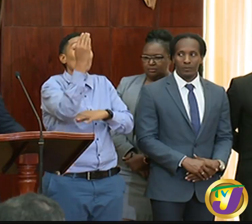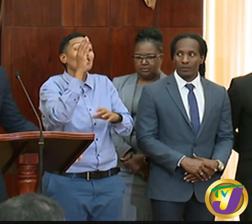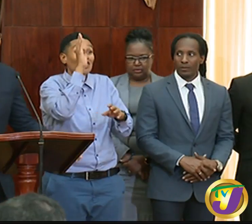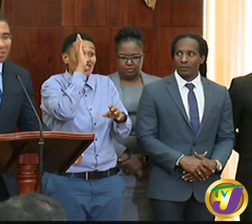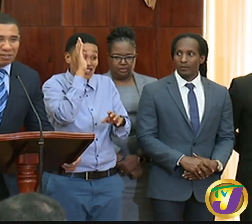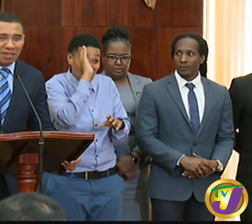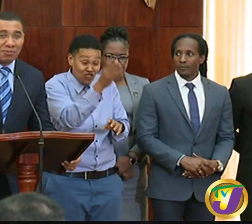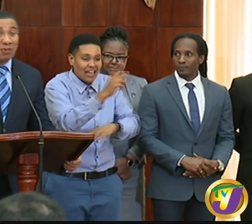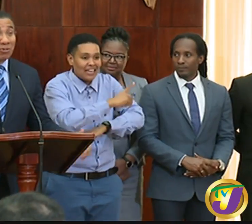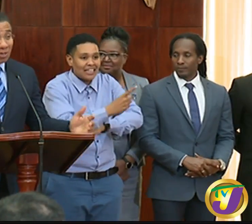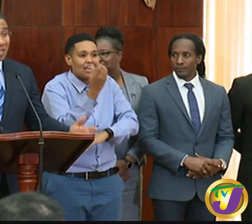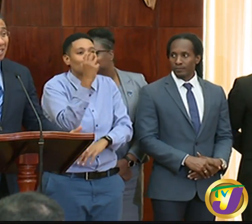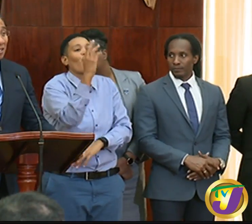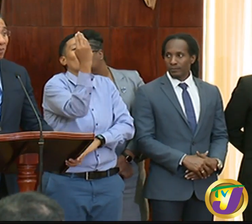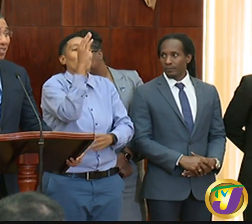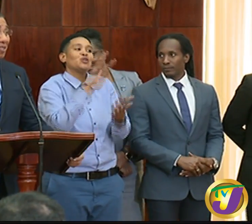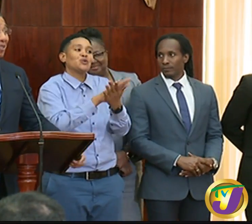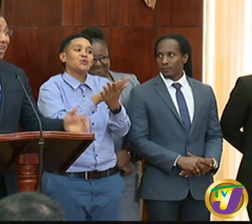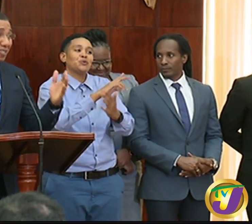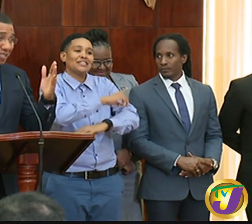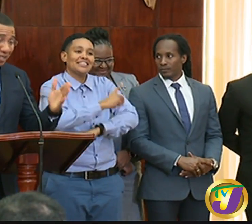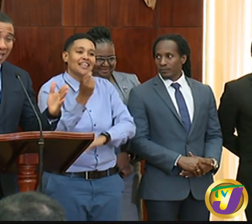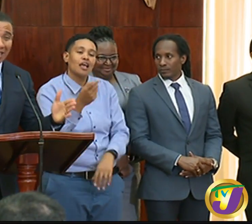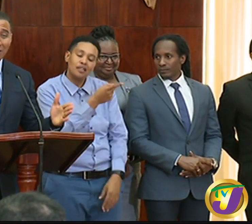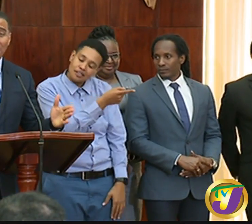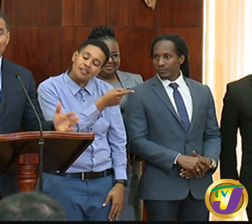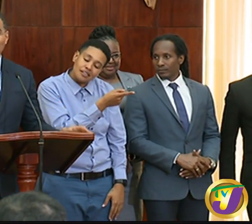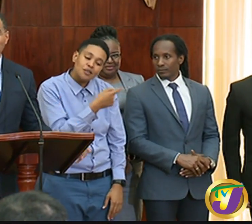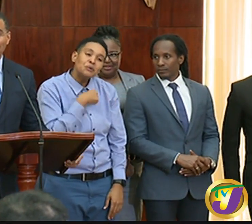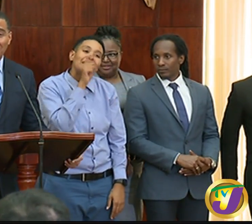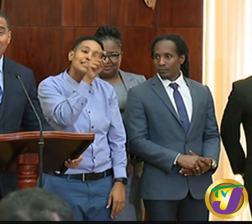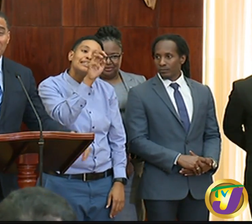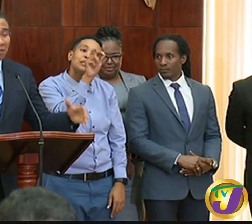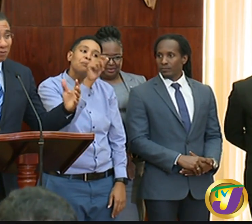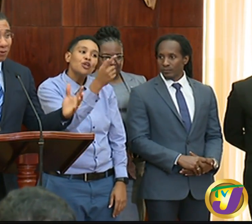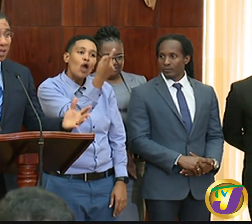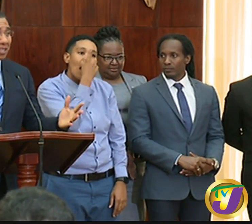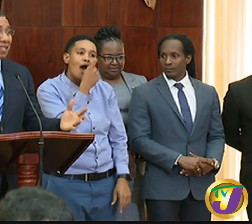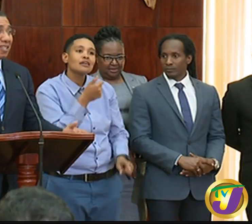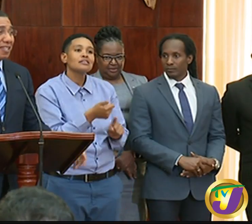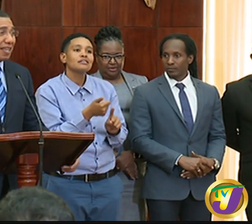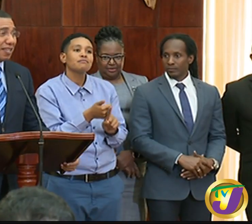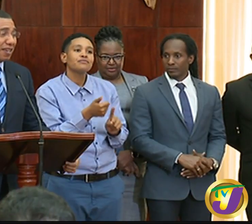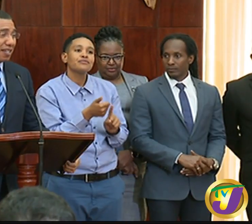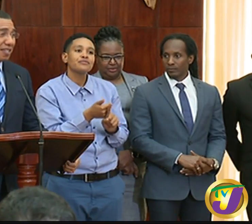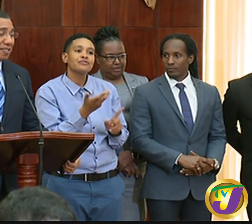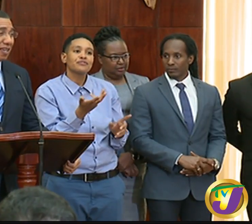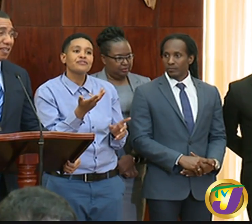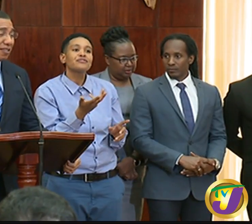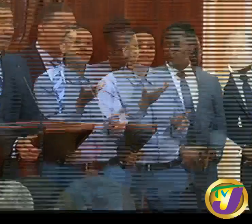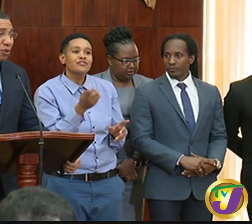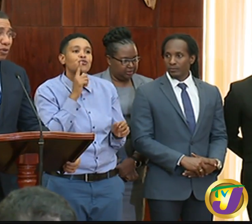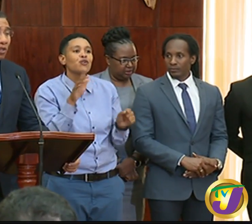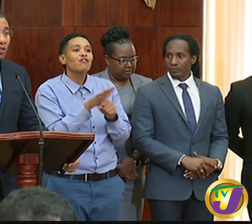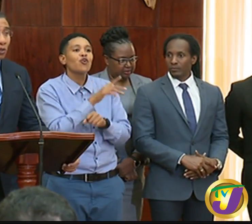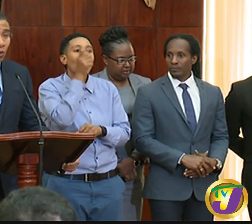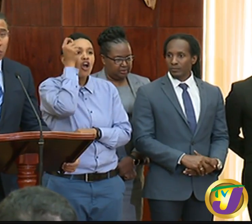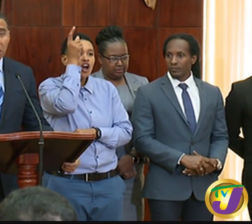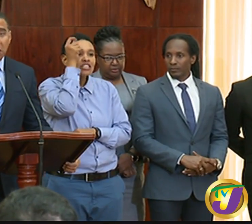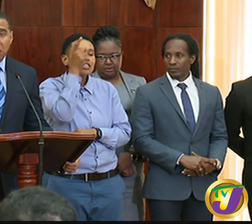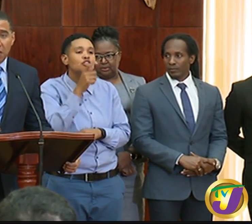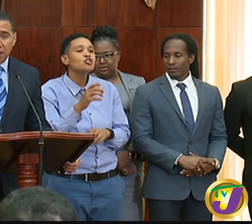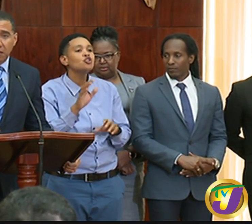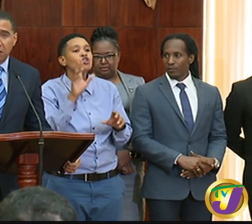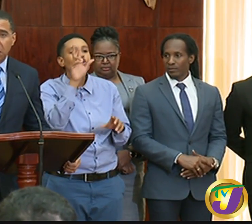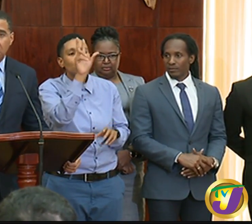days? You know, that's why we really need the press to ask these kinds of questions to fully get the understanding. So, no,